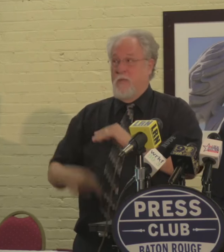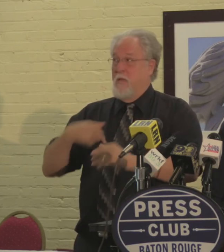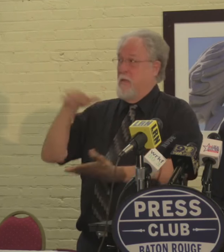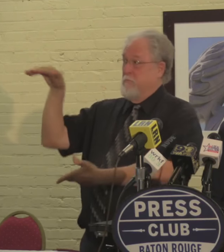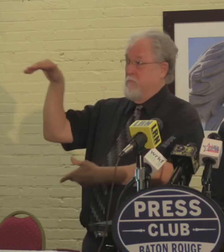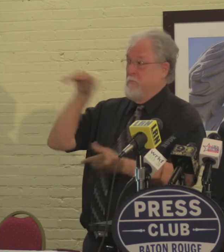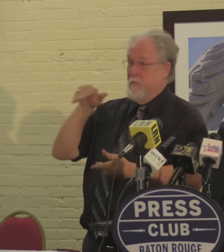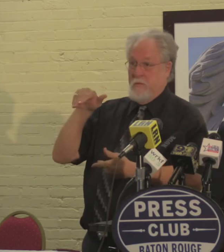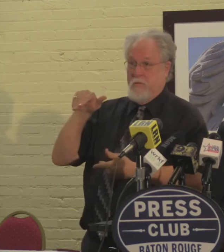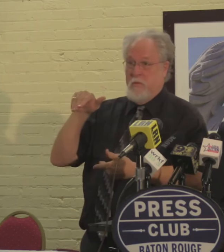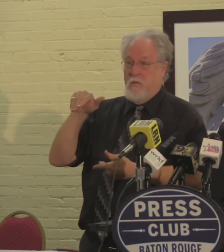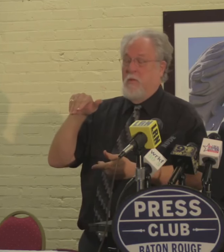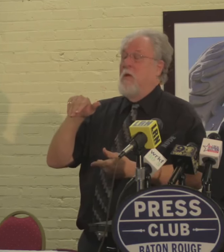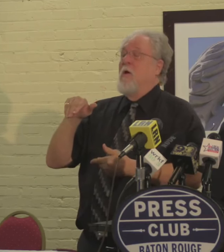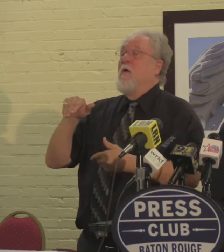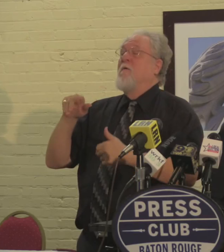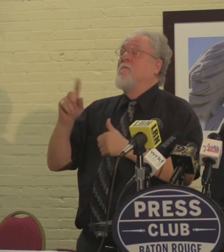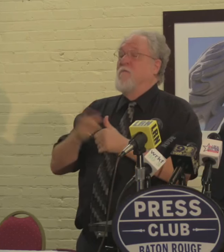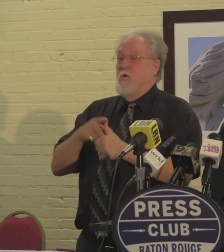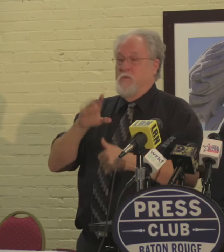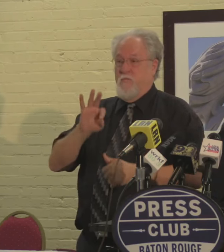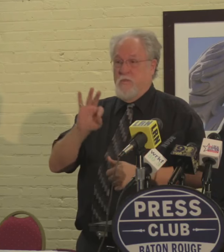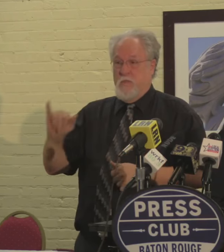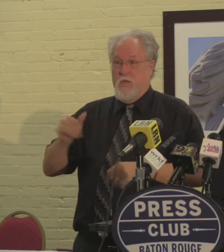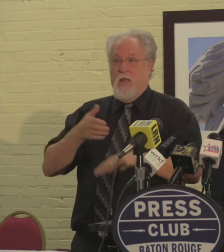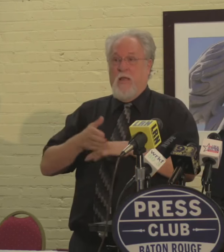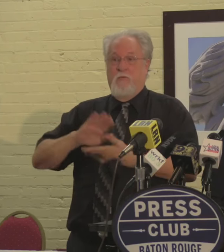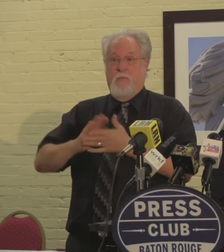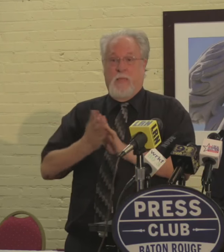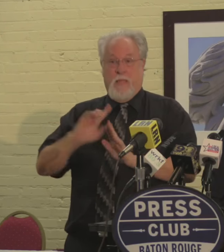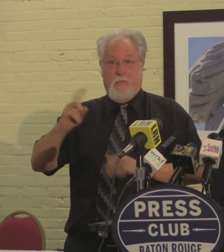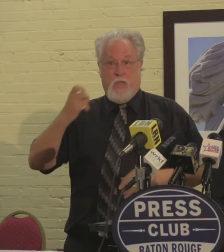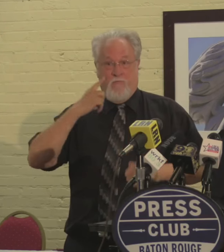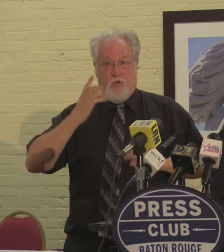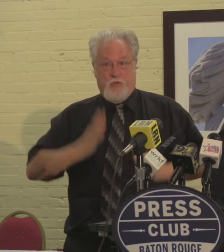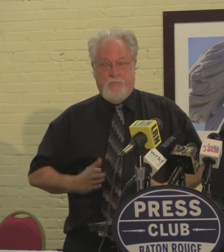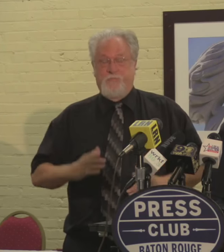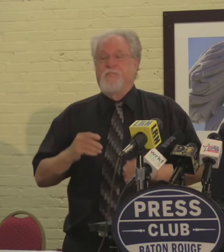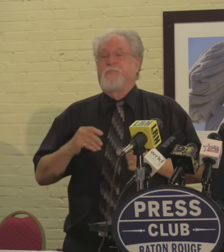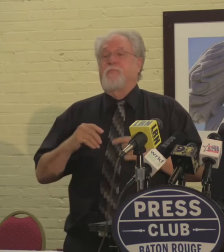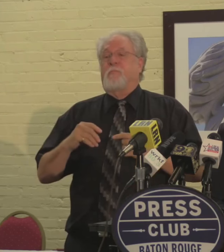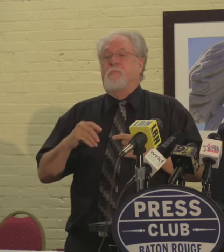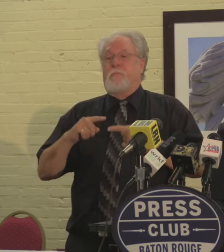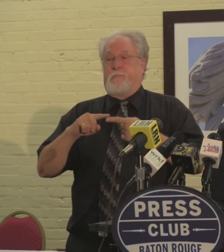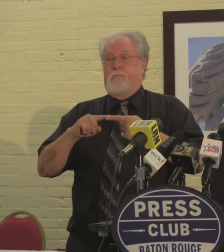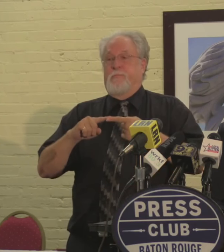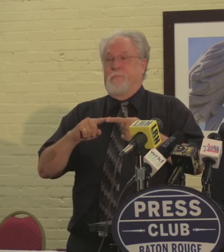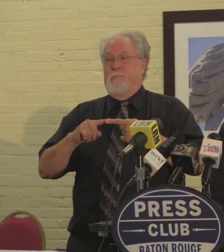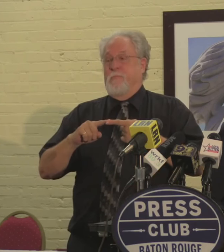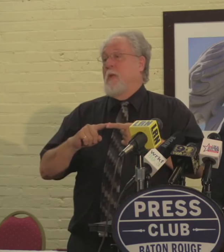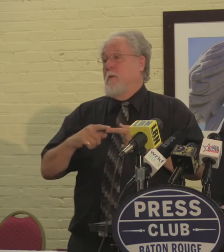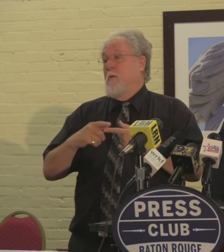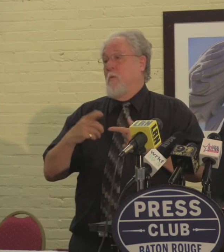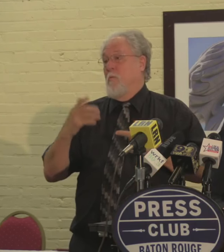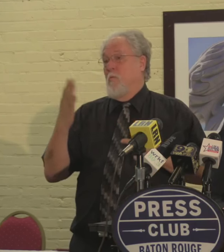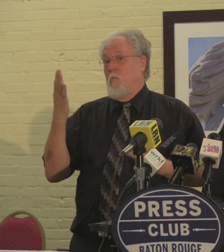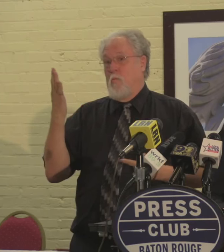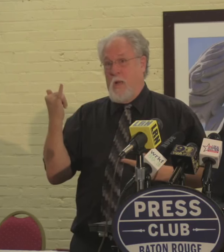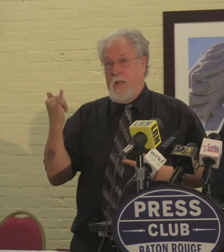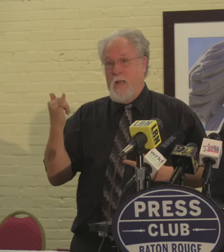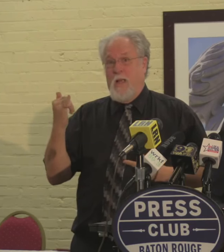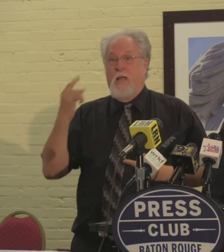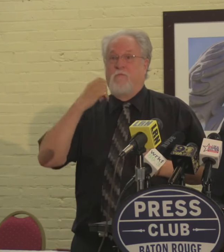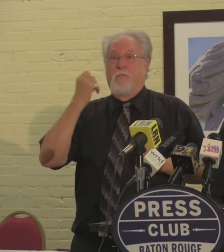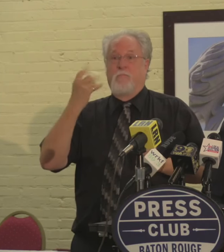that the first full fiscal year after I became governor. And that's because, in large part, for